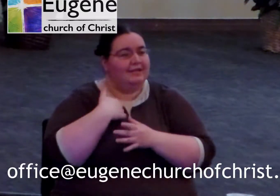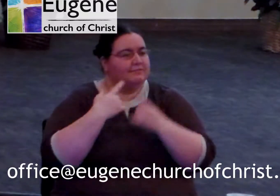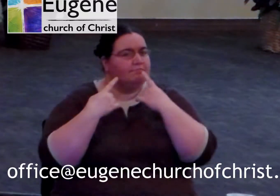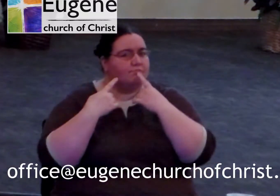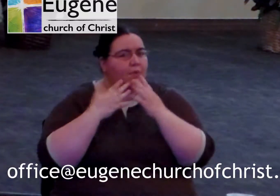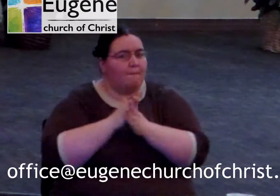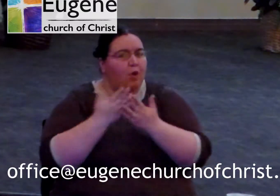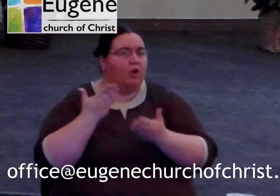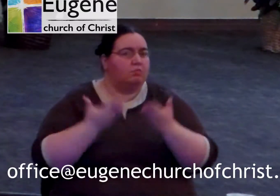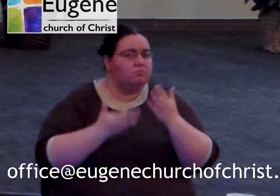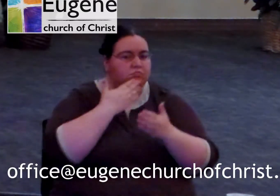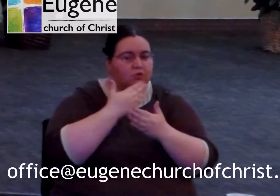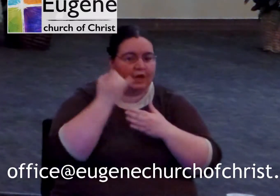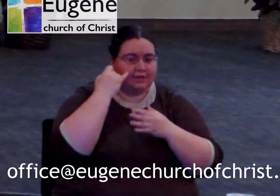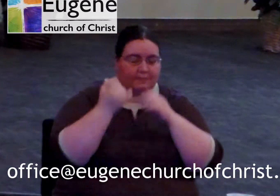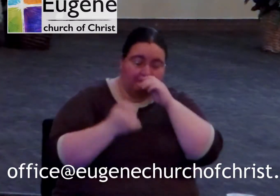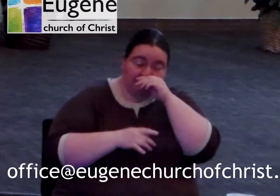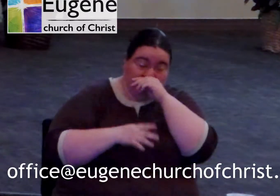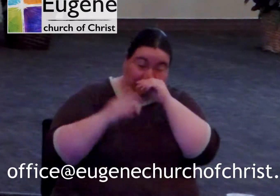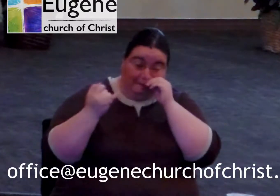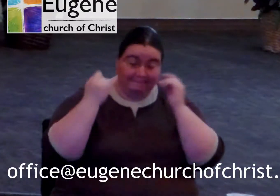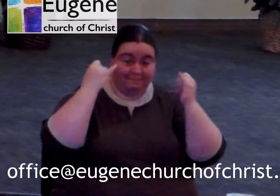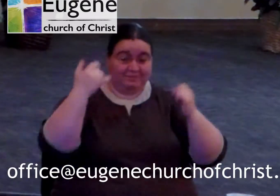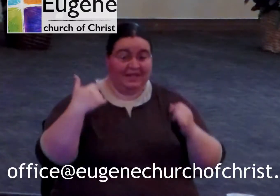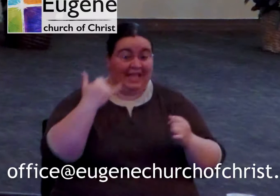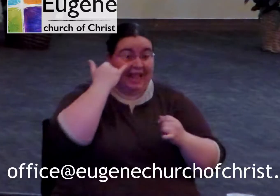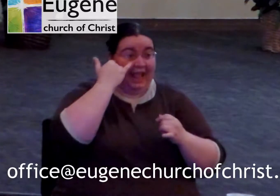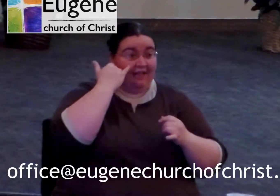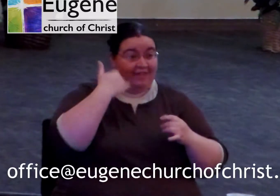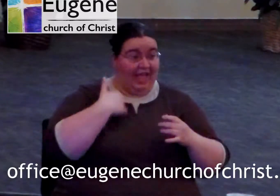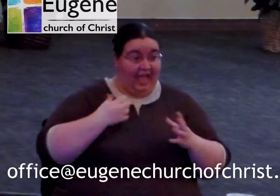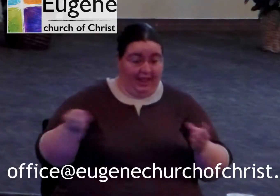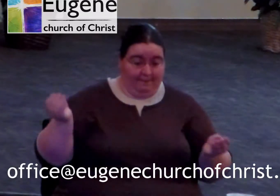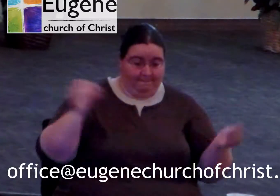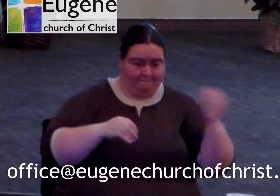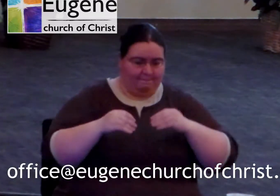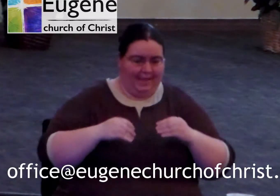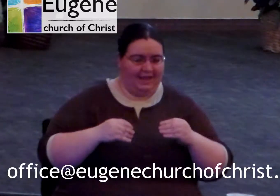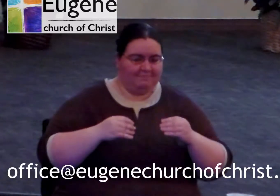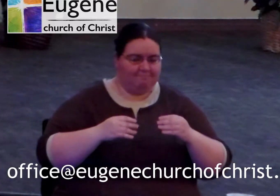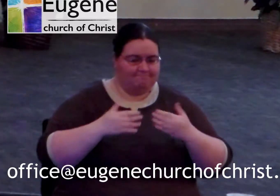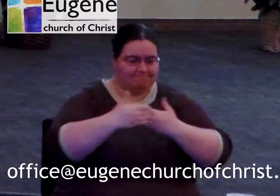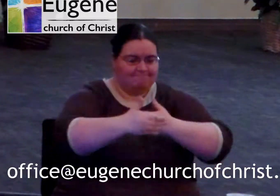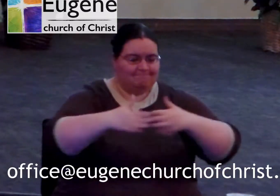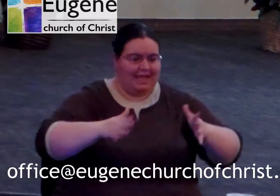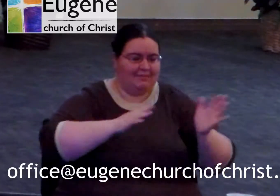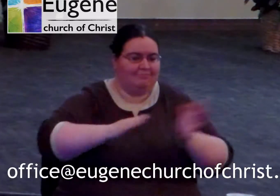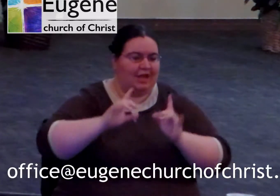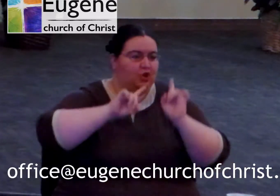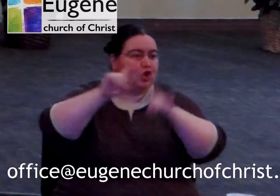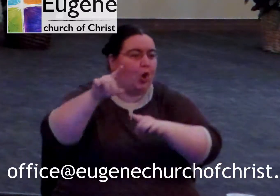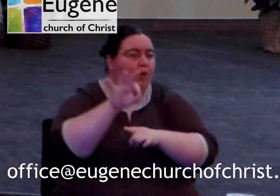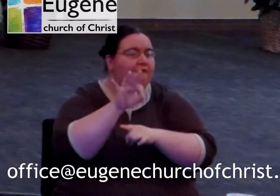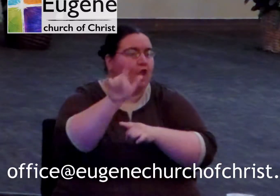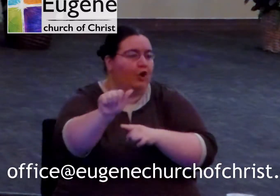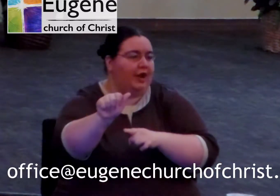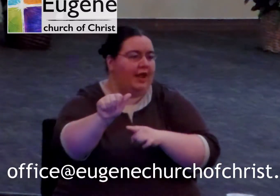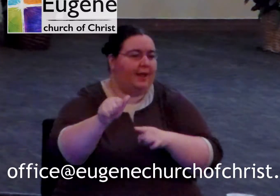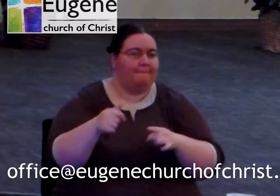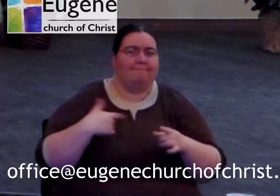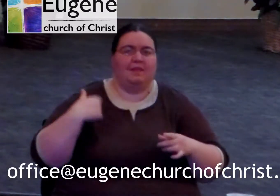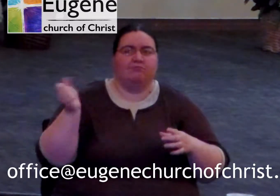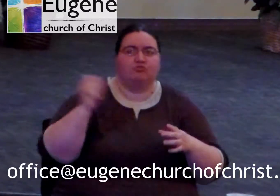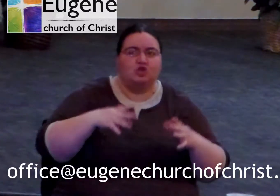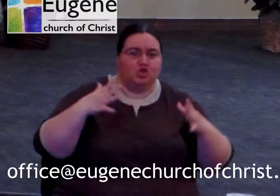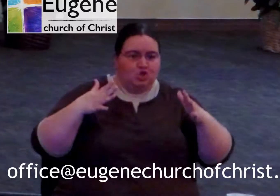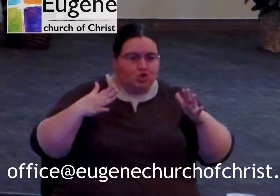towels, all the things, the flip-flops, everything I'm going to need to go to Florida. I load it in the car, and then I get in the car and I